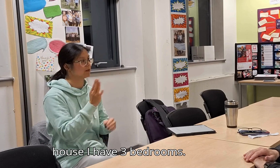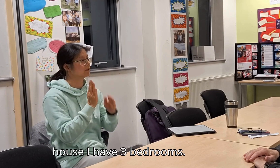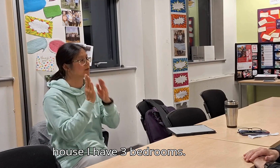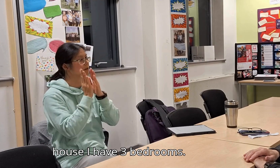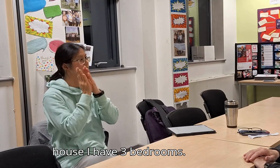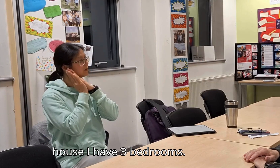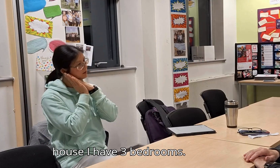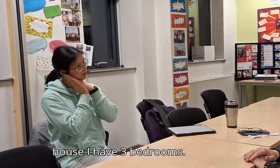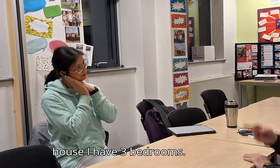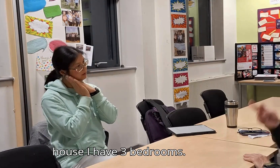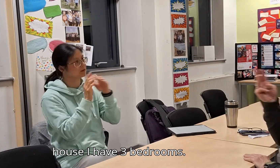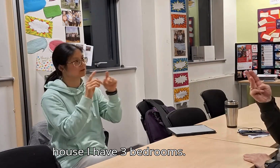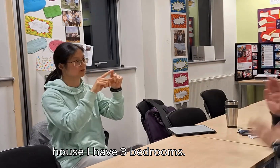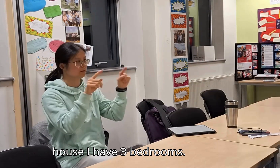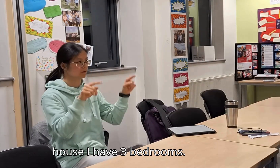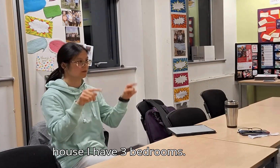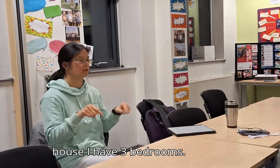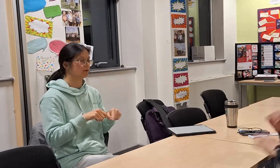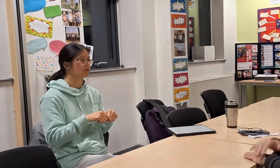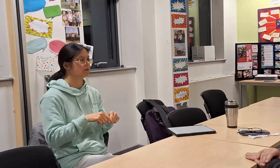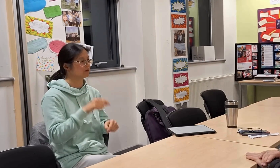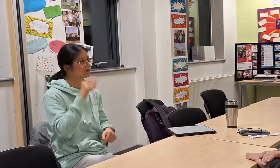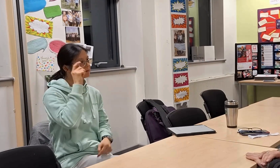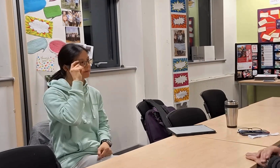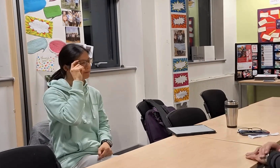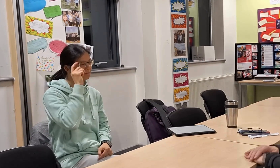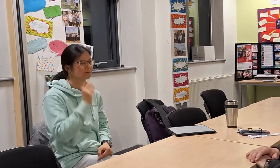3 bedrooms.